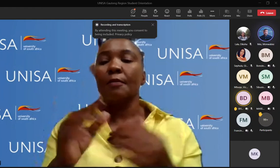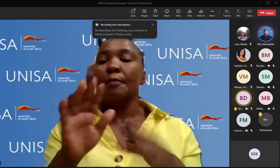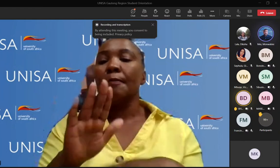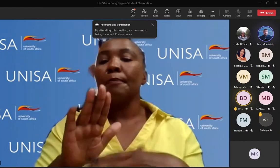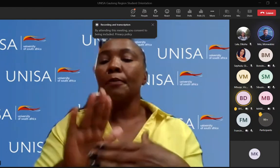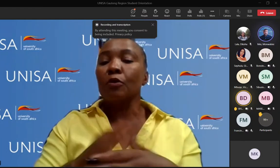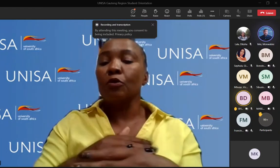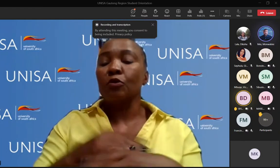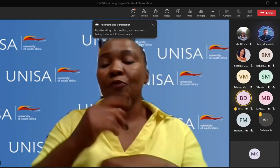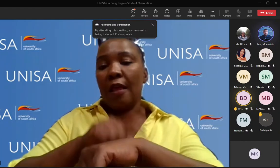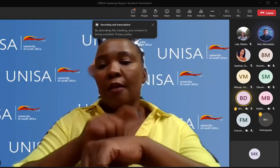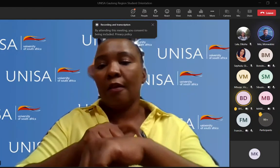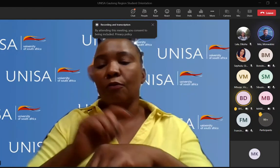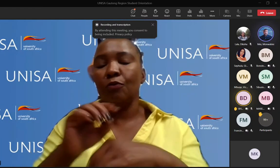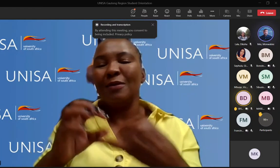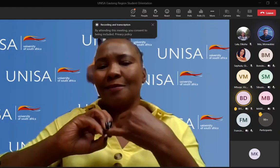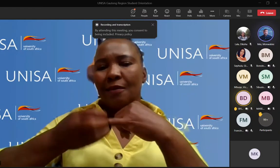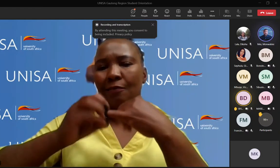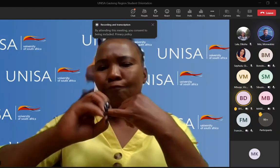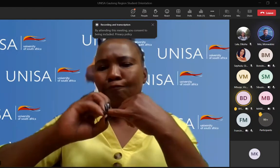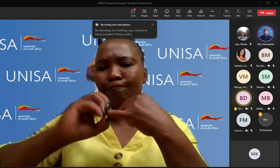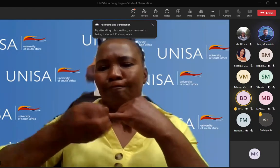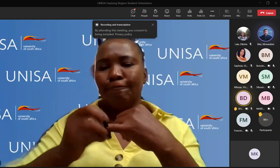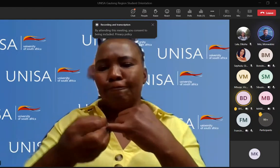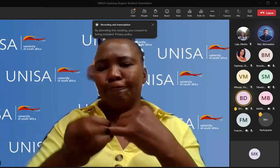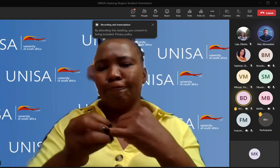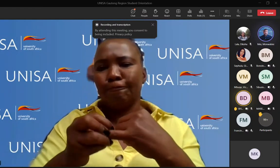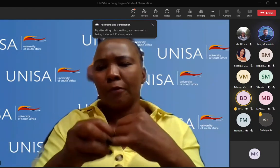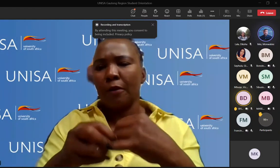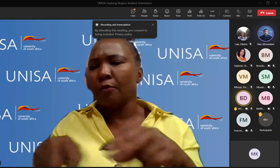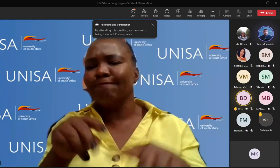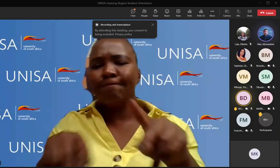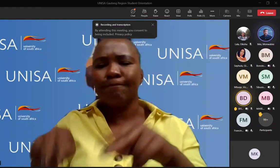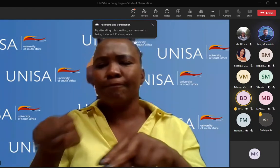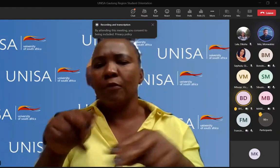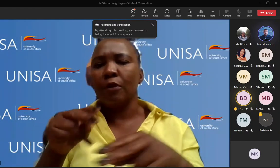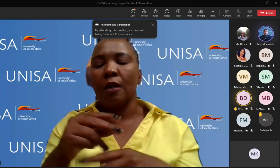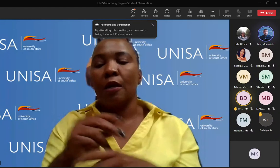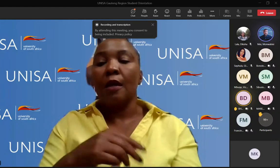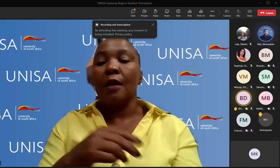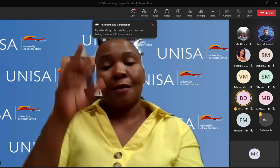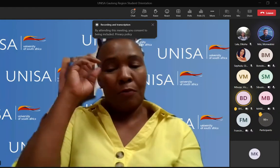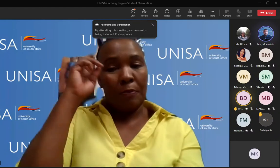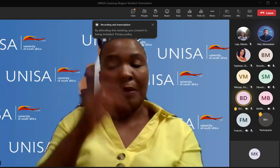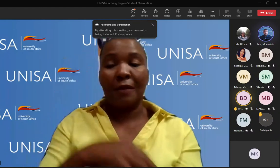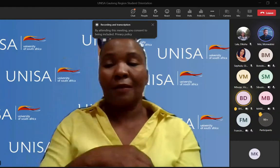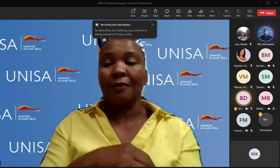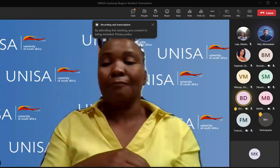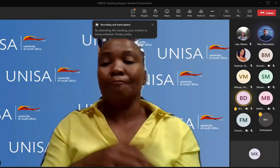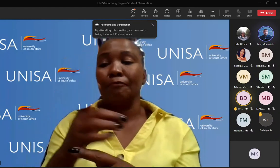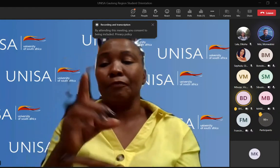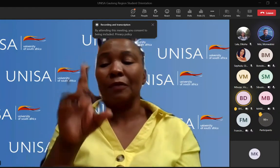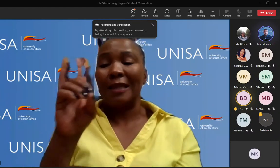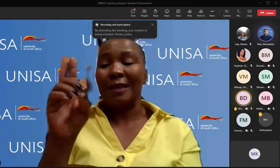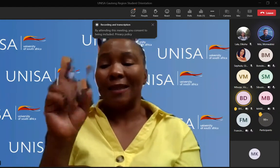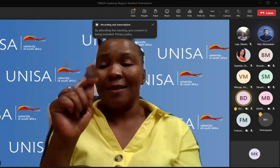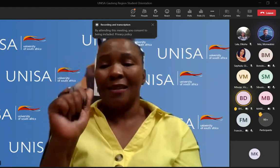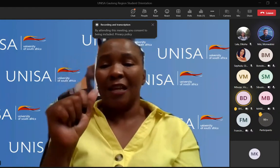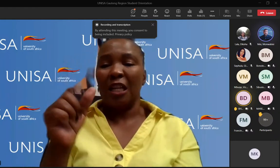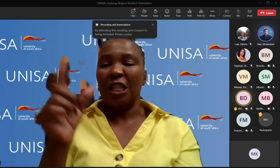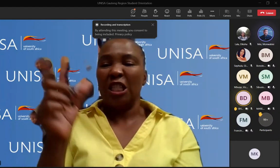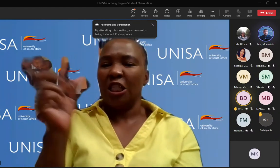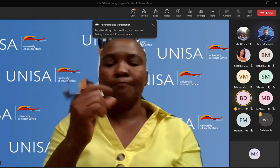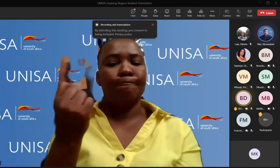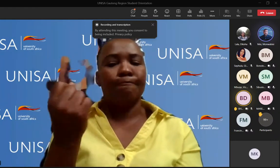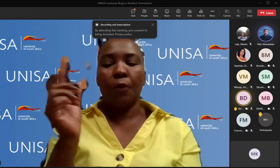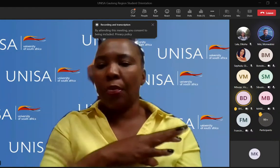we try to you know maneuver and remember data is not cheap so we try to move as fast as